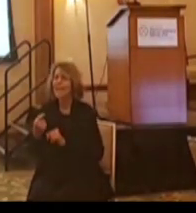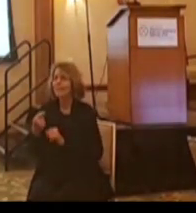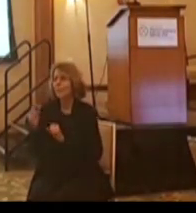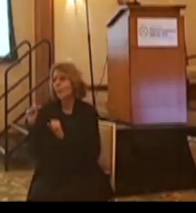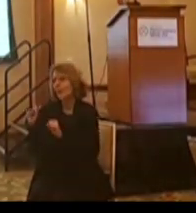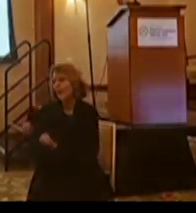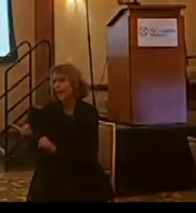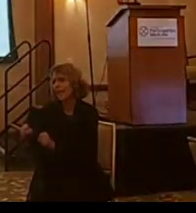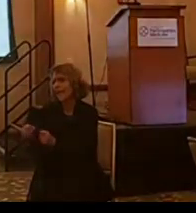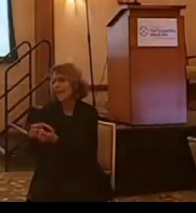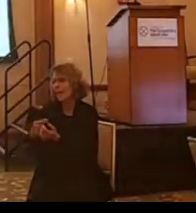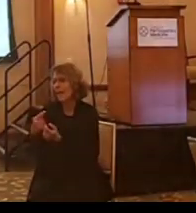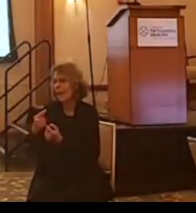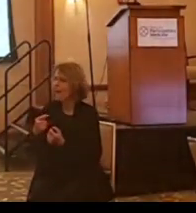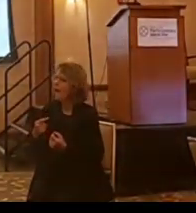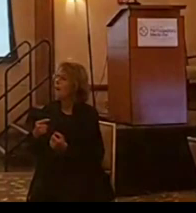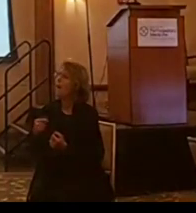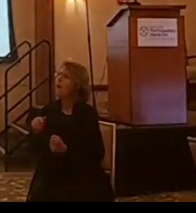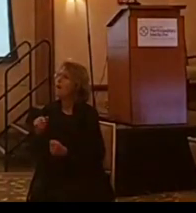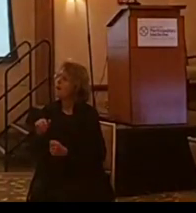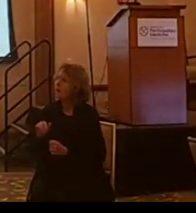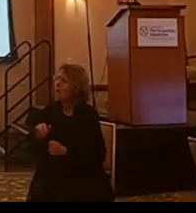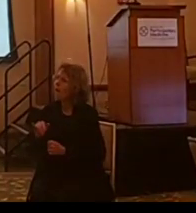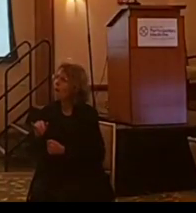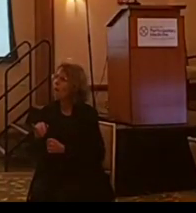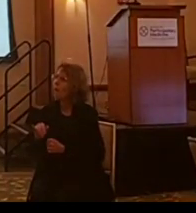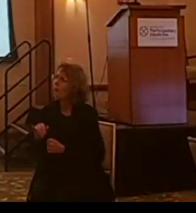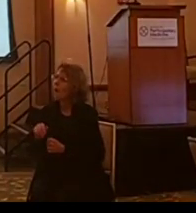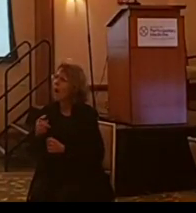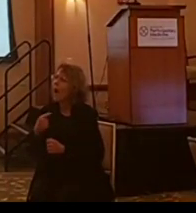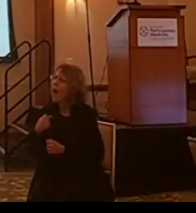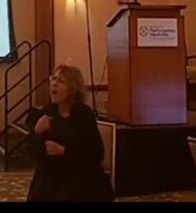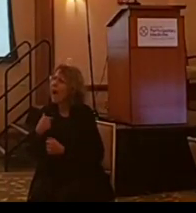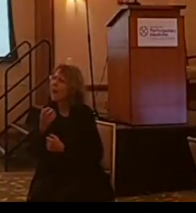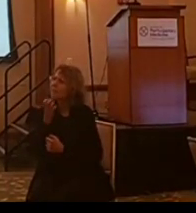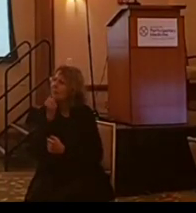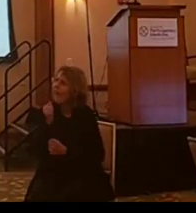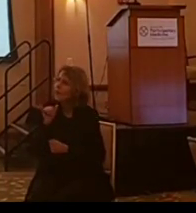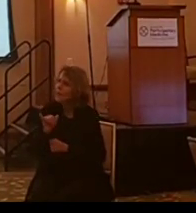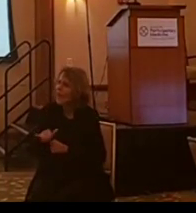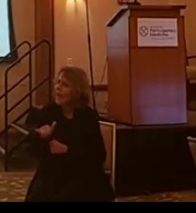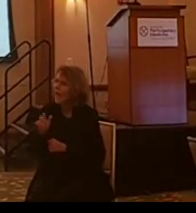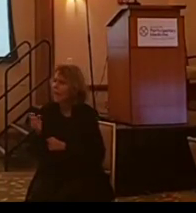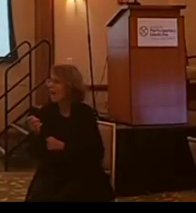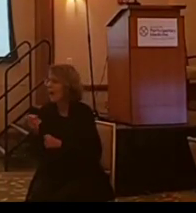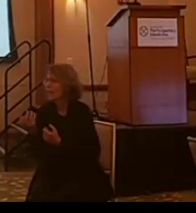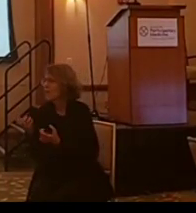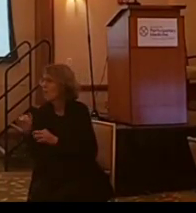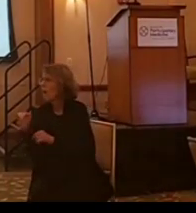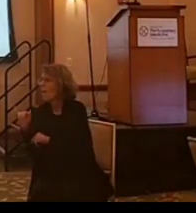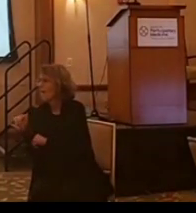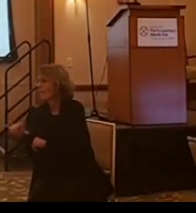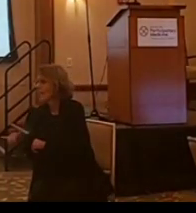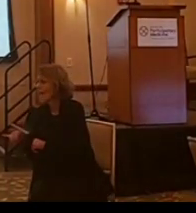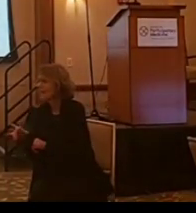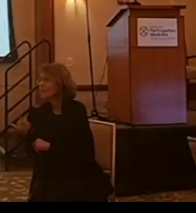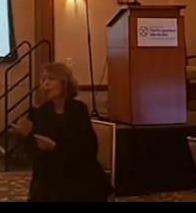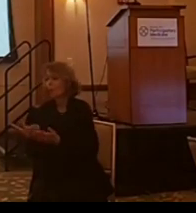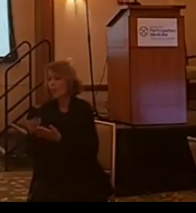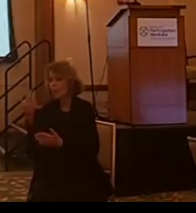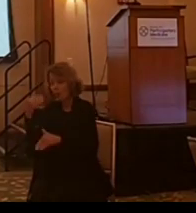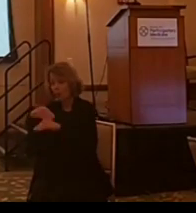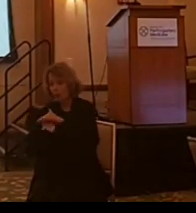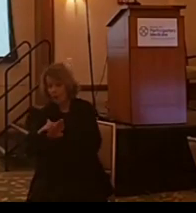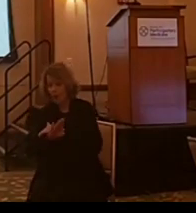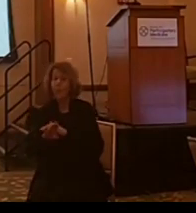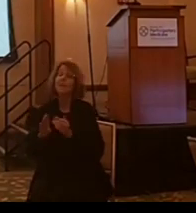in a doctor's office or a clinical space having to make a decision about it. And so we've been doing this around cardiovascular health